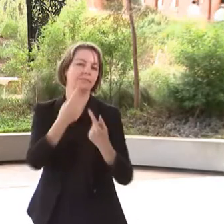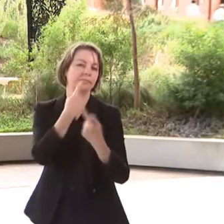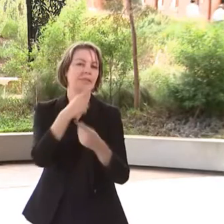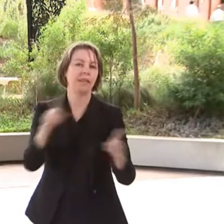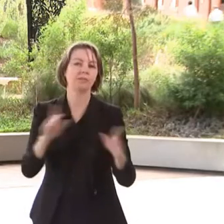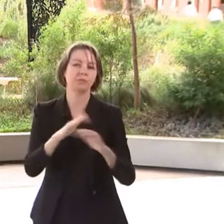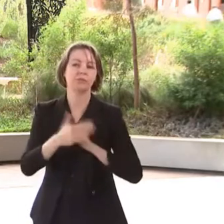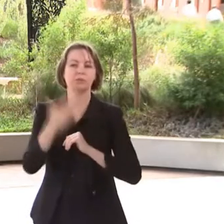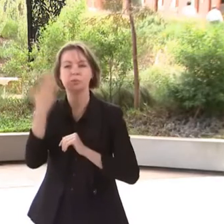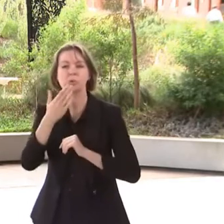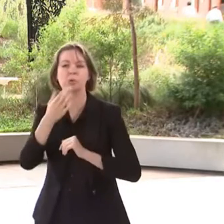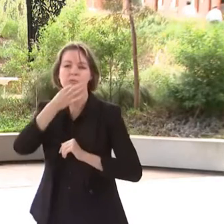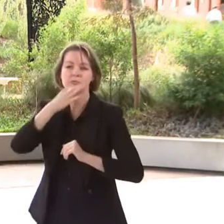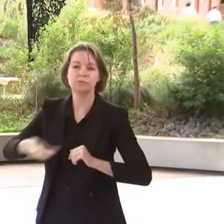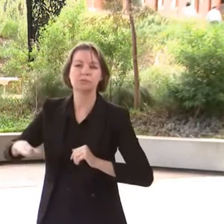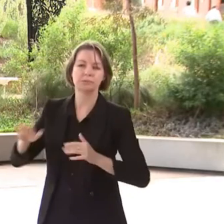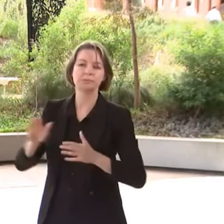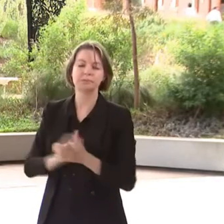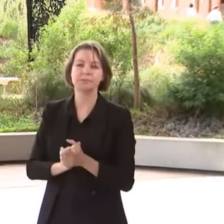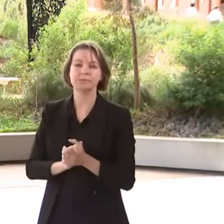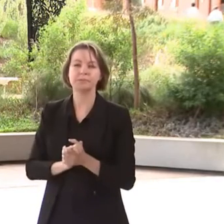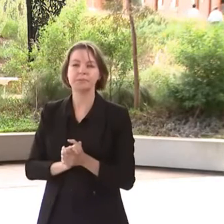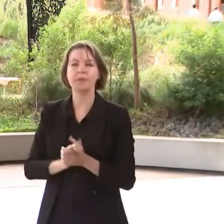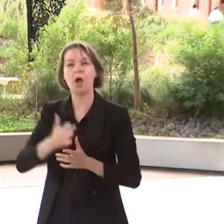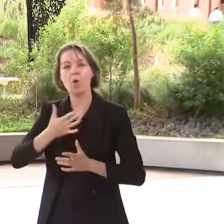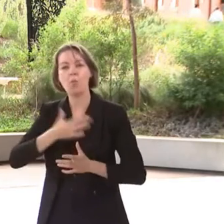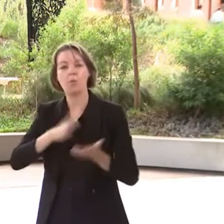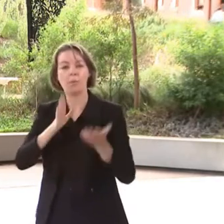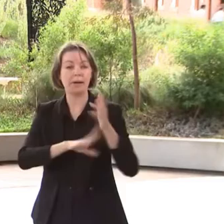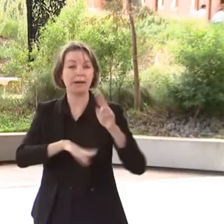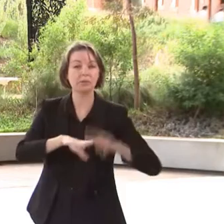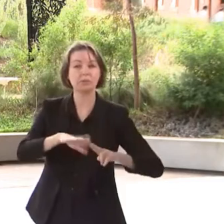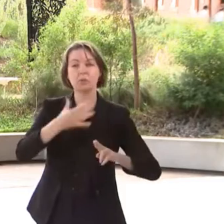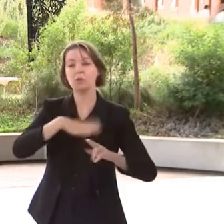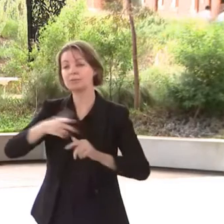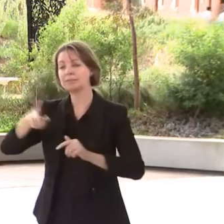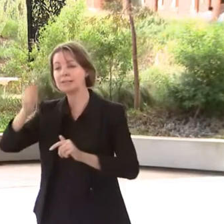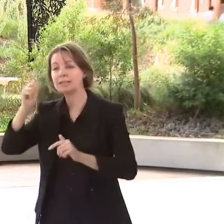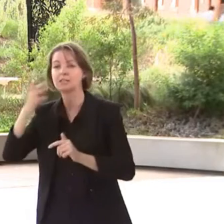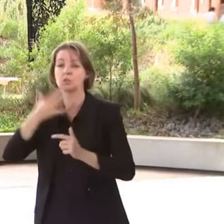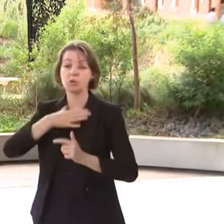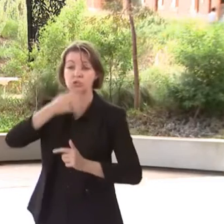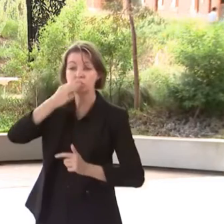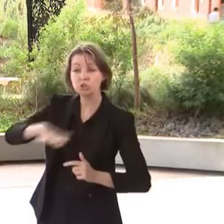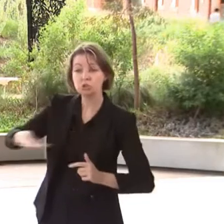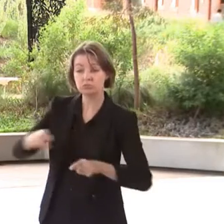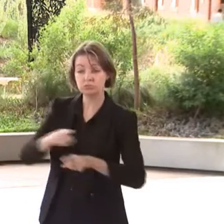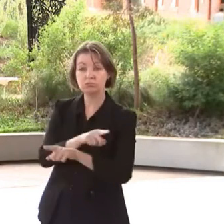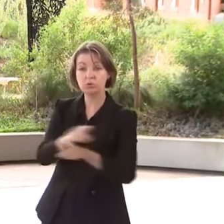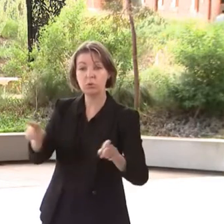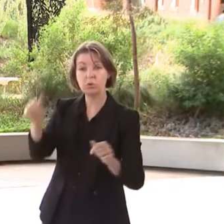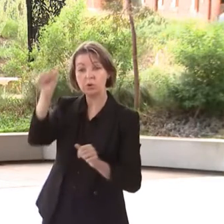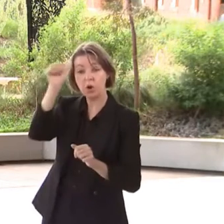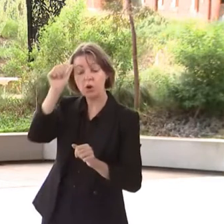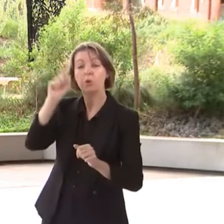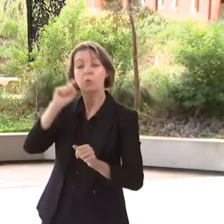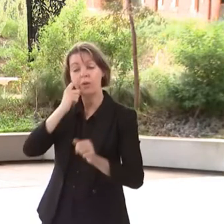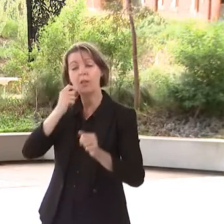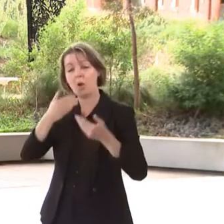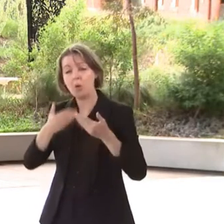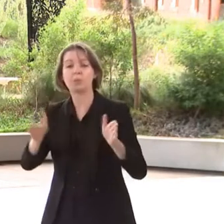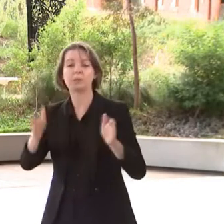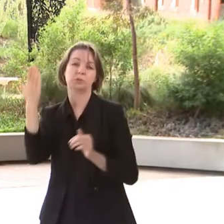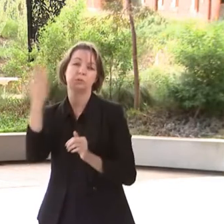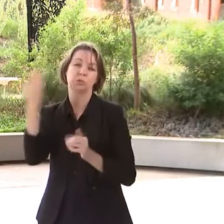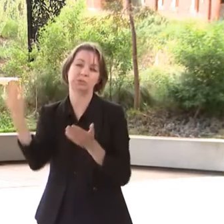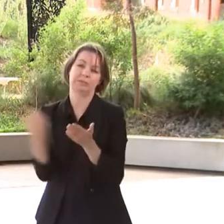will demonstrate to the parents across our state, to teachers and to children, that those schools will be able to open